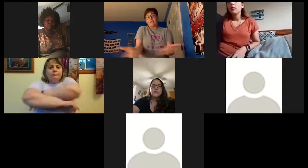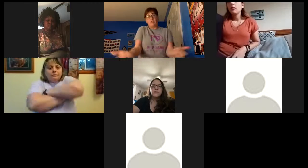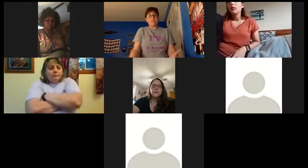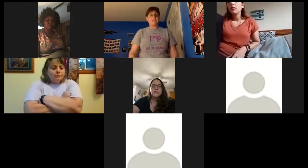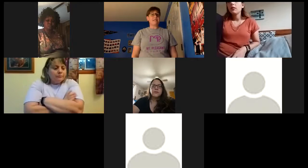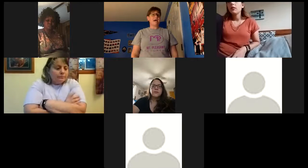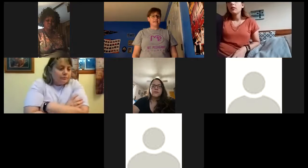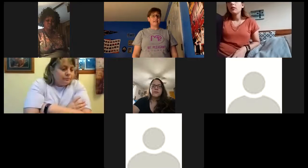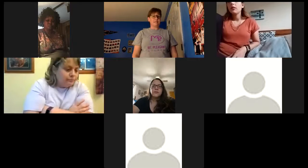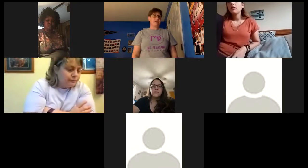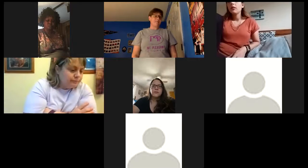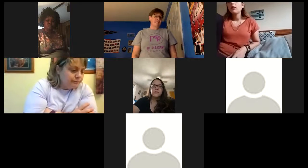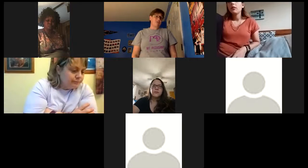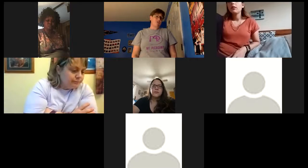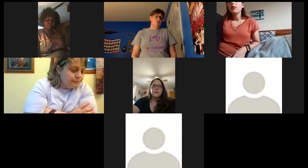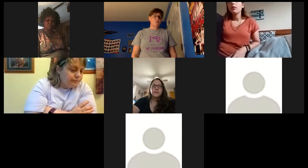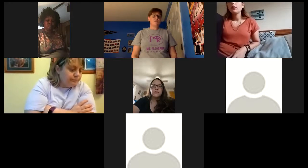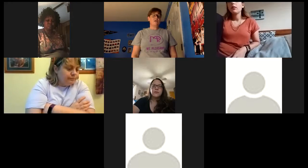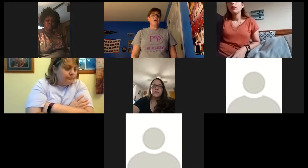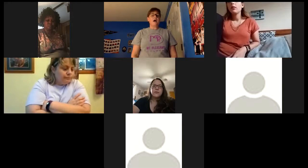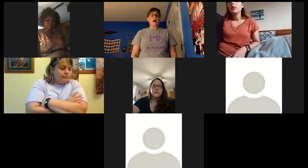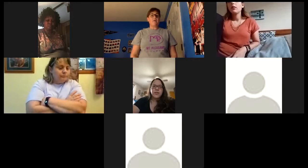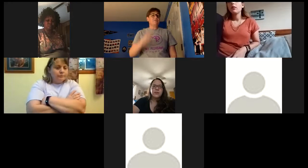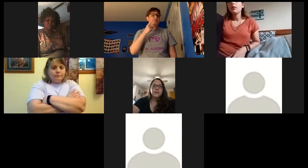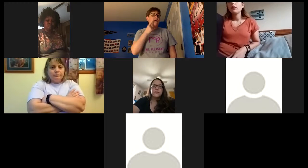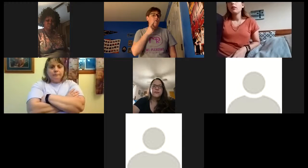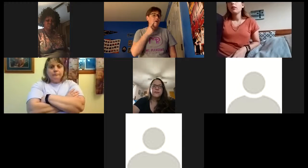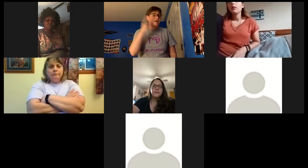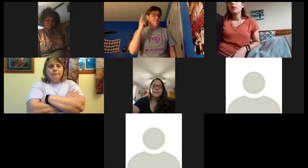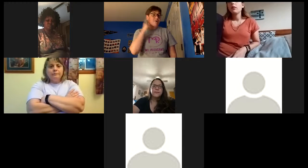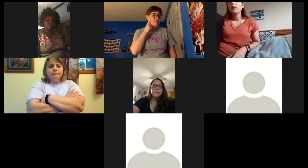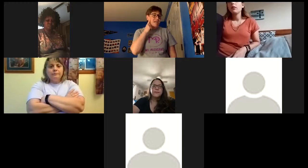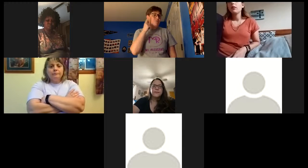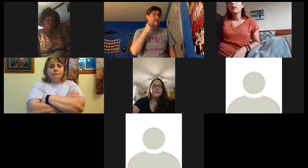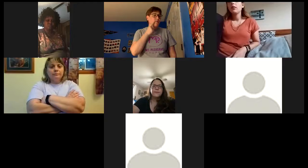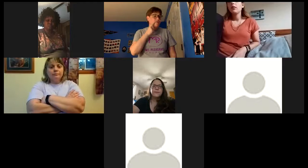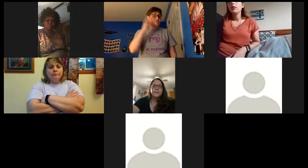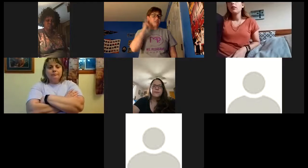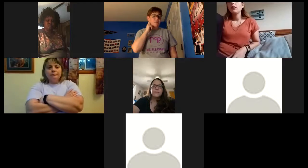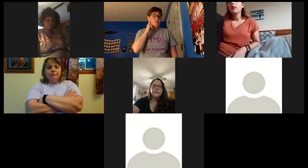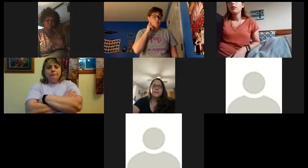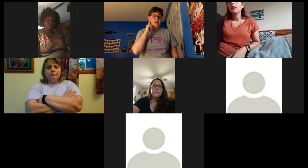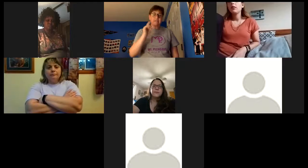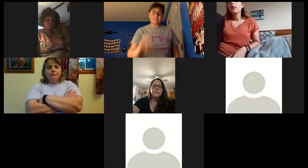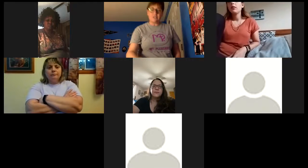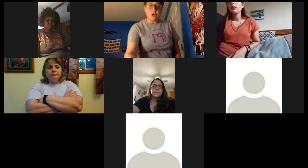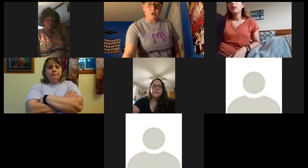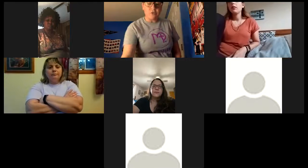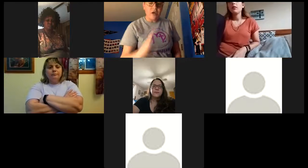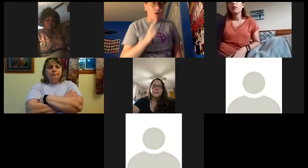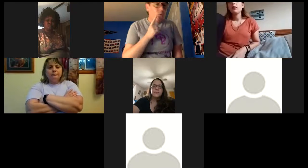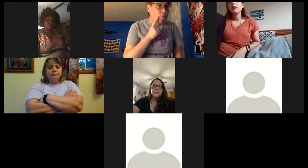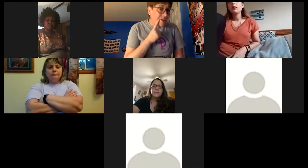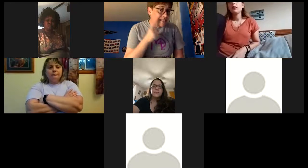mean, that's just the sign that sometimes gets used. So personally, I would go with just the number one, because it